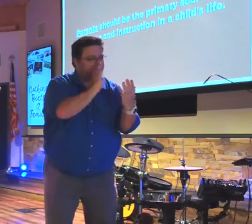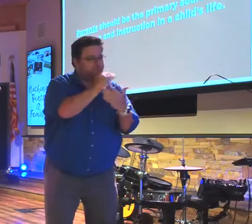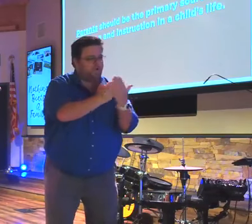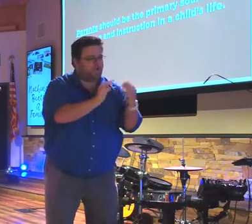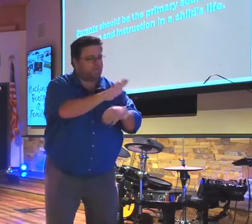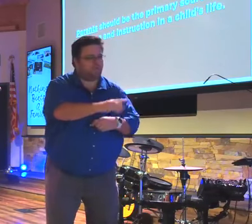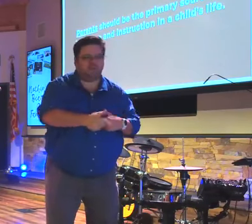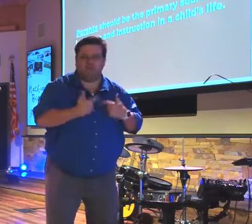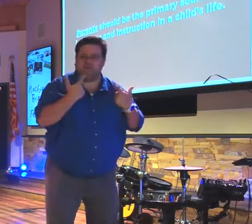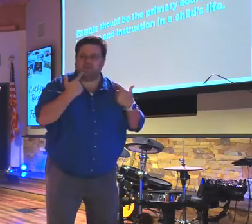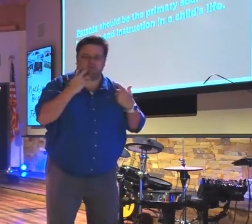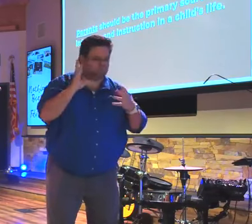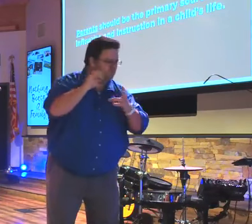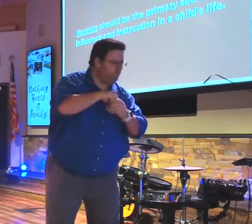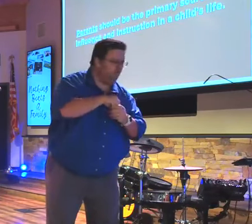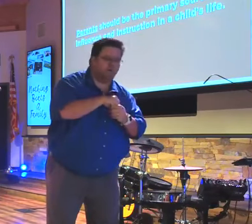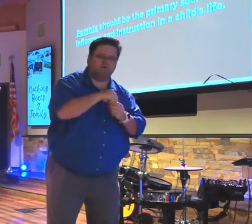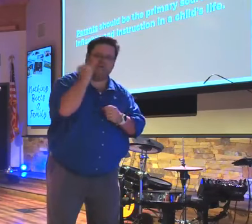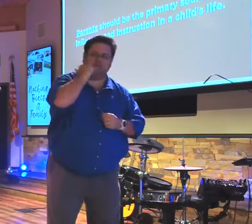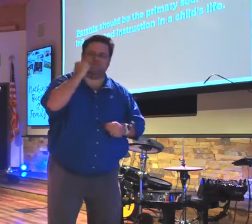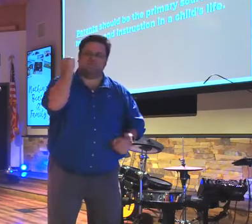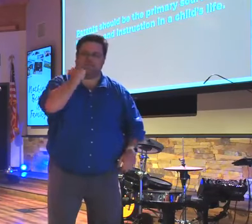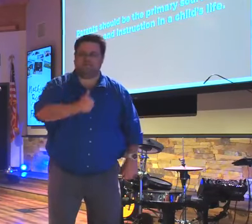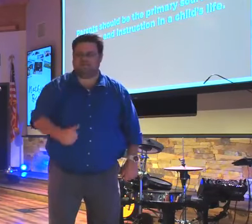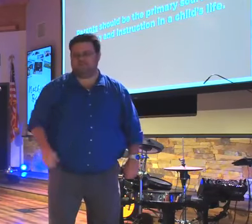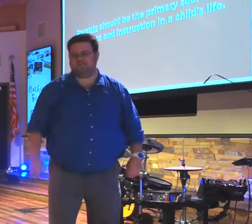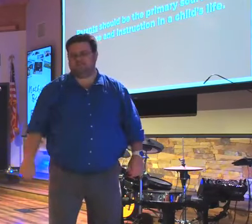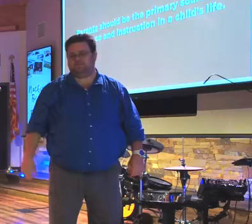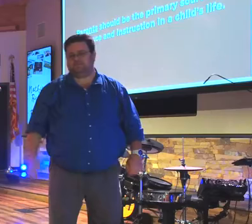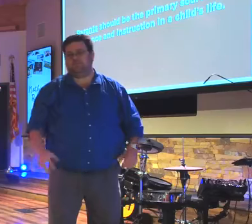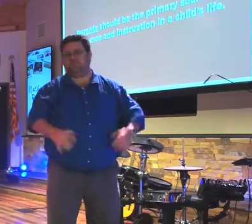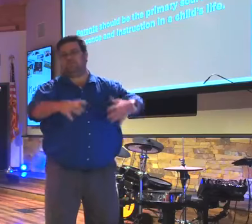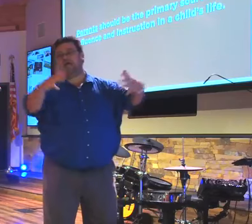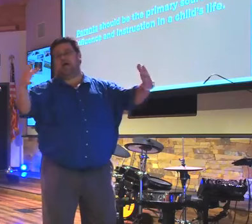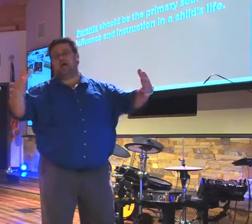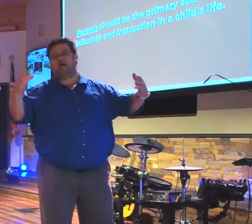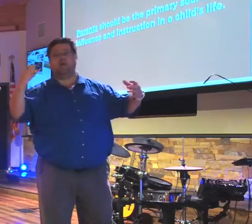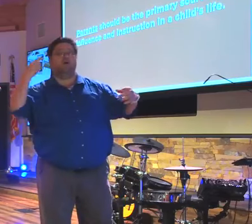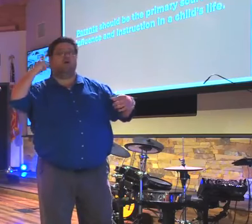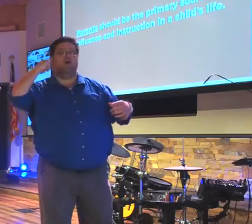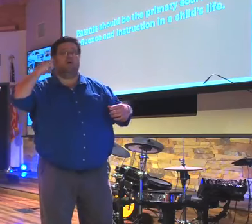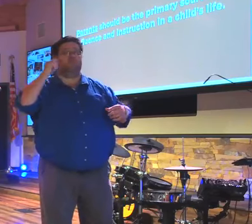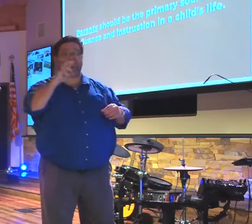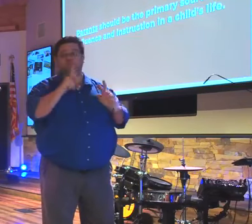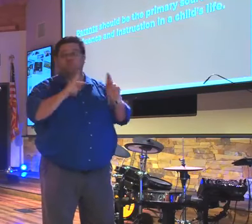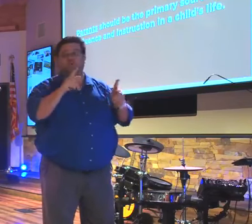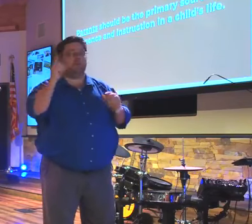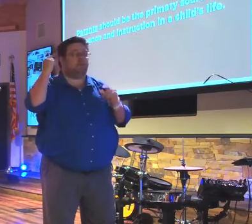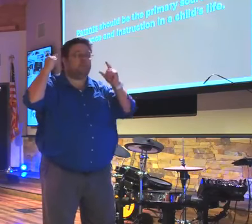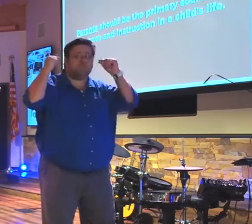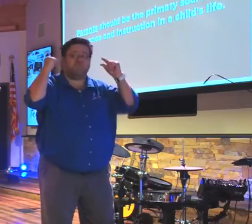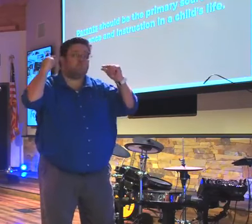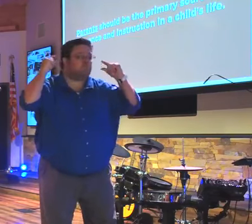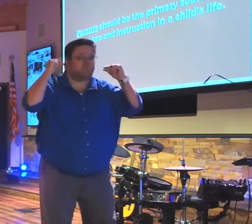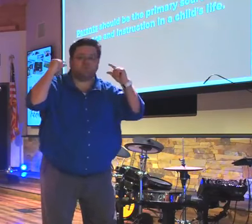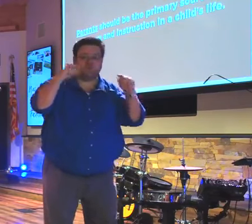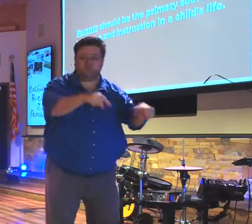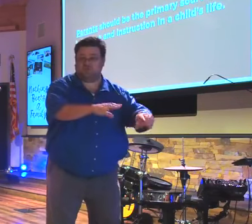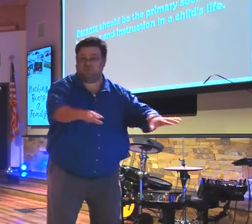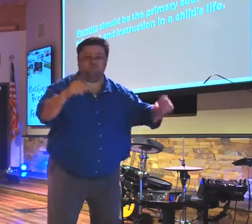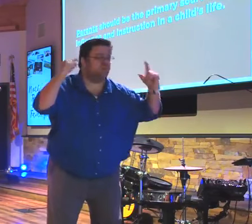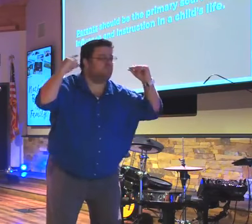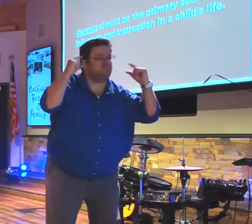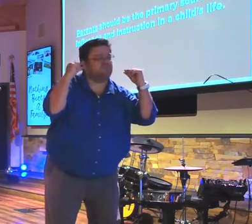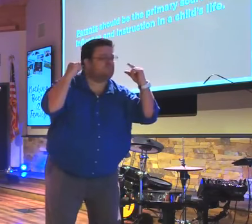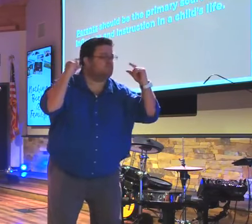their life every day. There's going to be a lot of voices in their ears. But, you know, a lot of voices